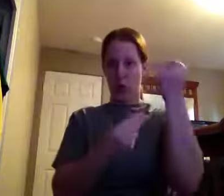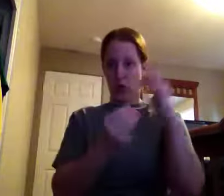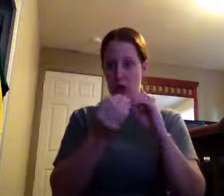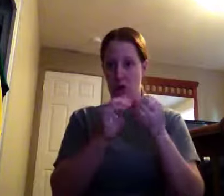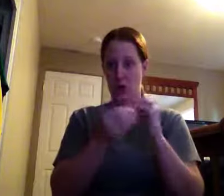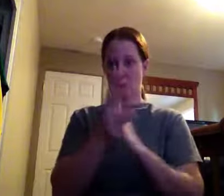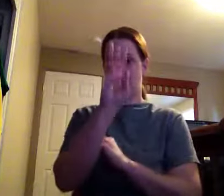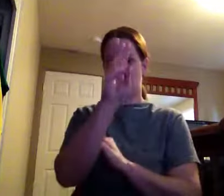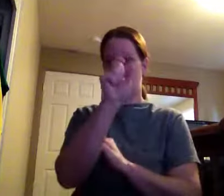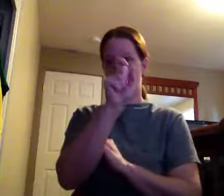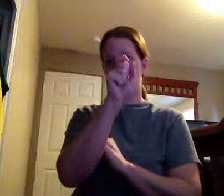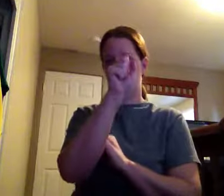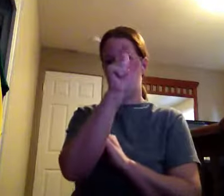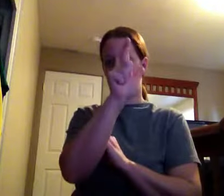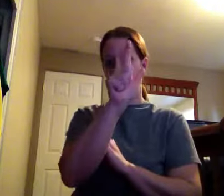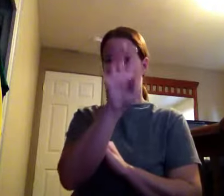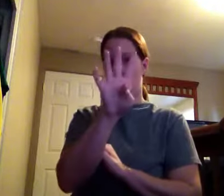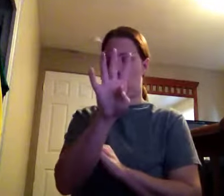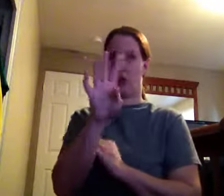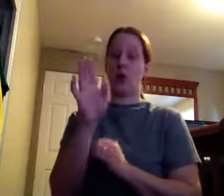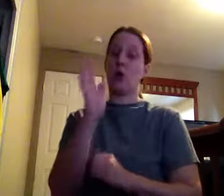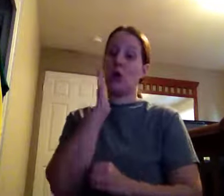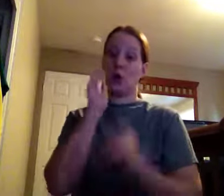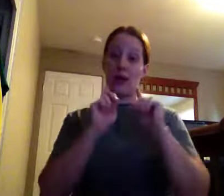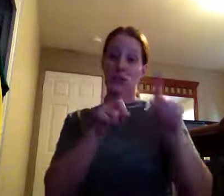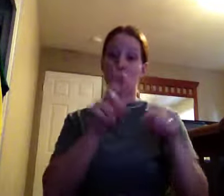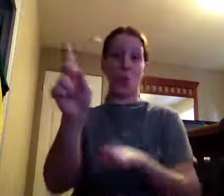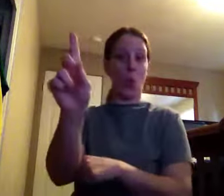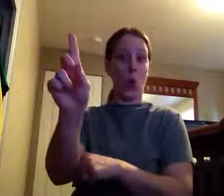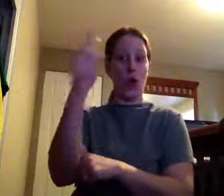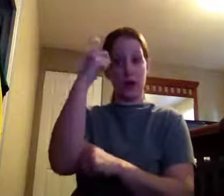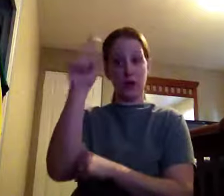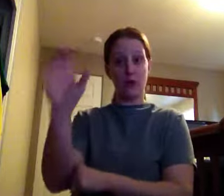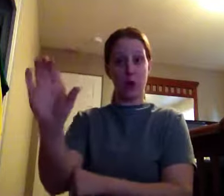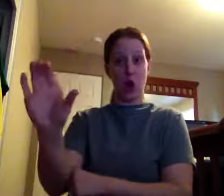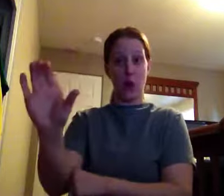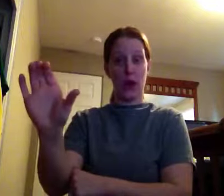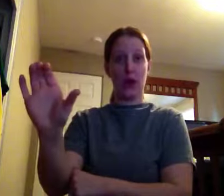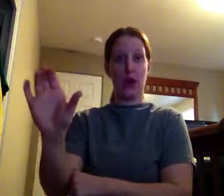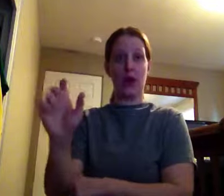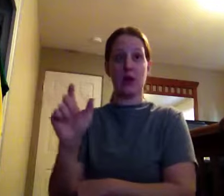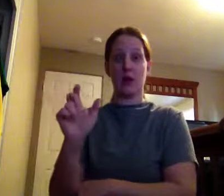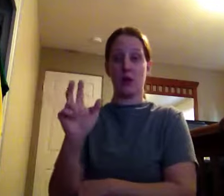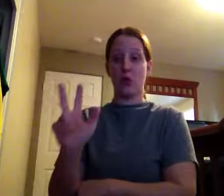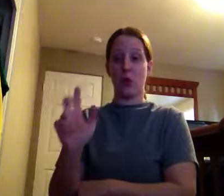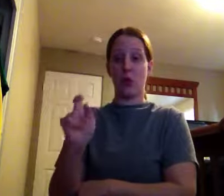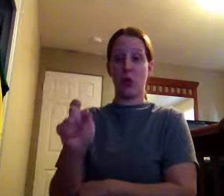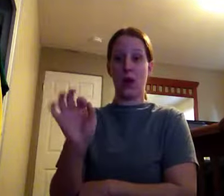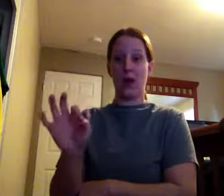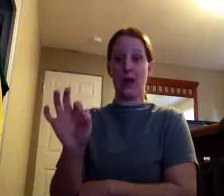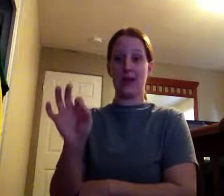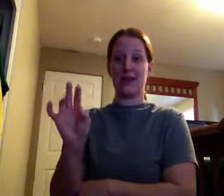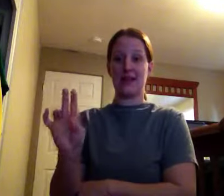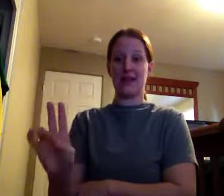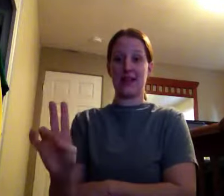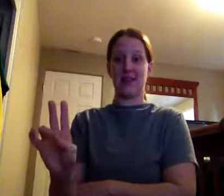That gives me the answer of 1 for carbon and the answer of 3.97, which I'm going to go ahead